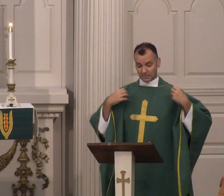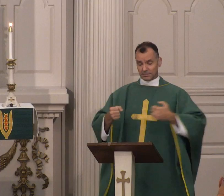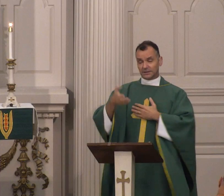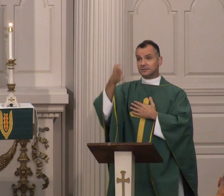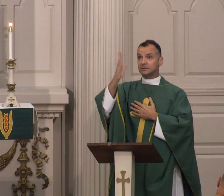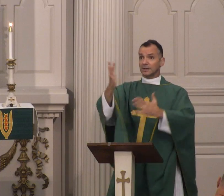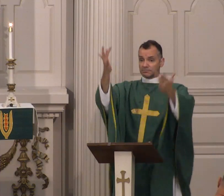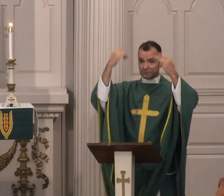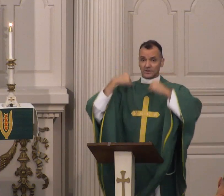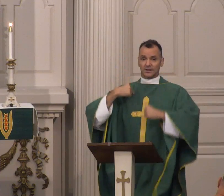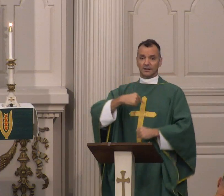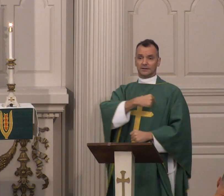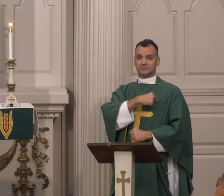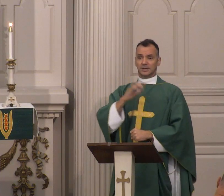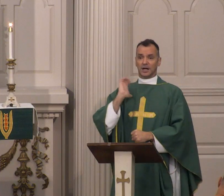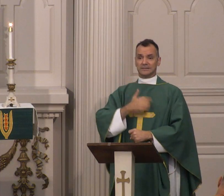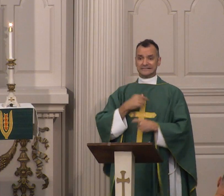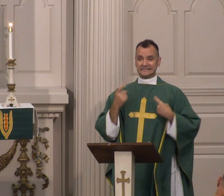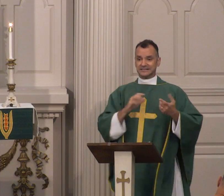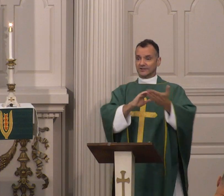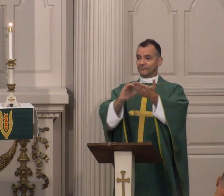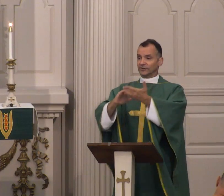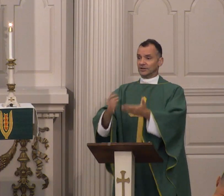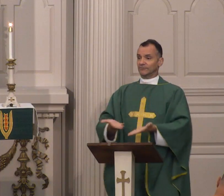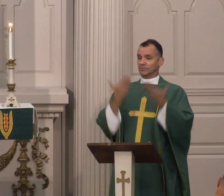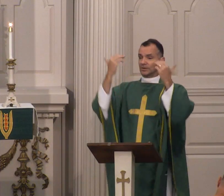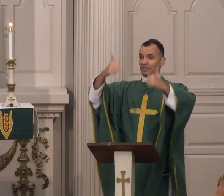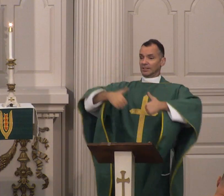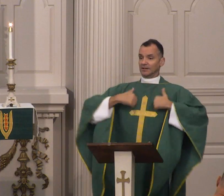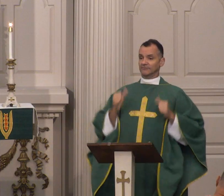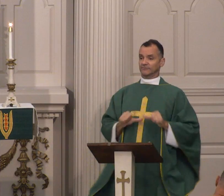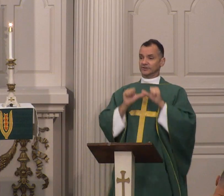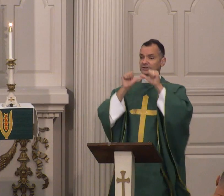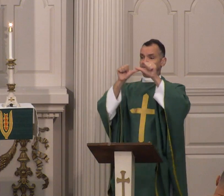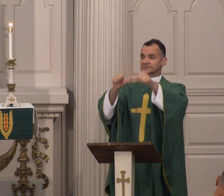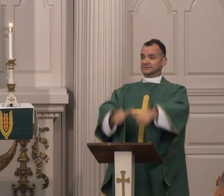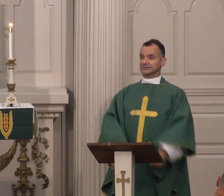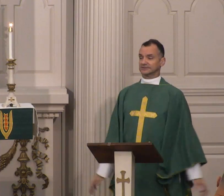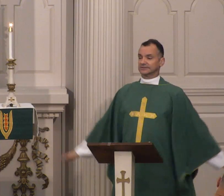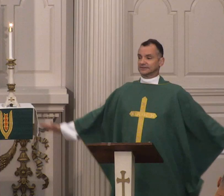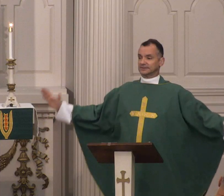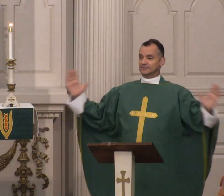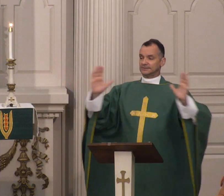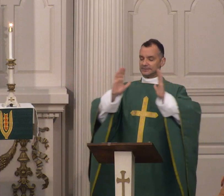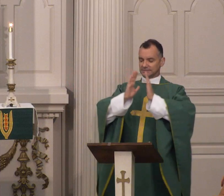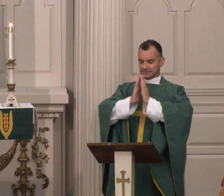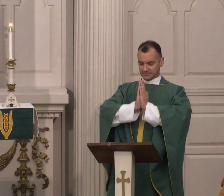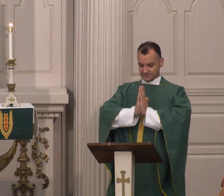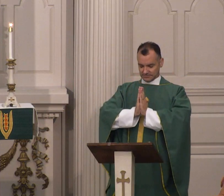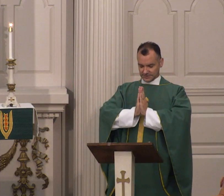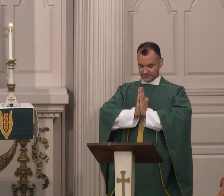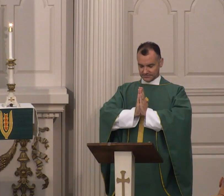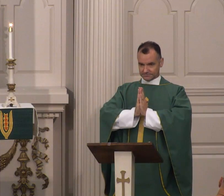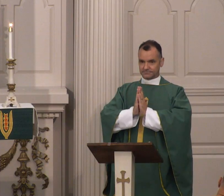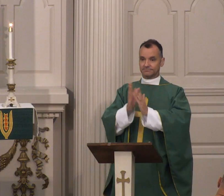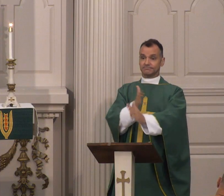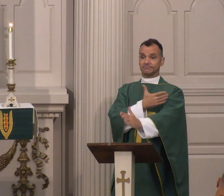May Almighty God have mercy on us, forgive us our sins, and bring us to everlasting life. Amen.